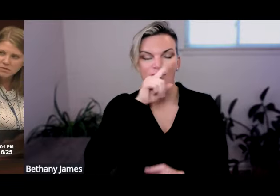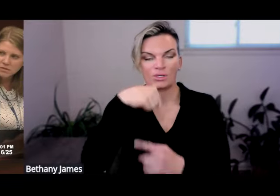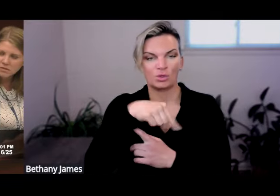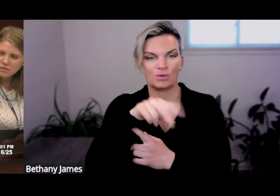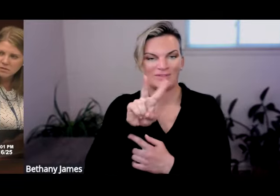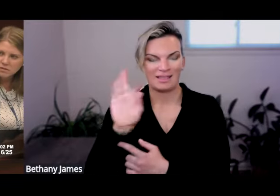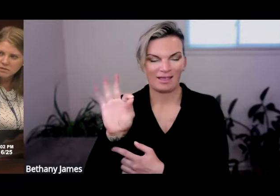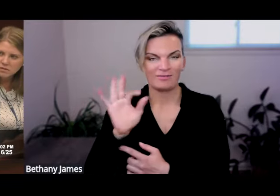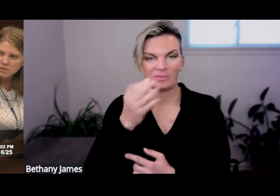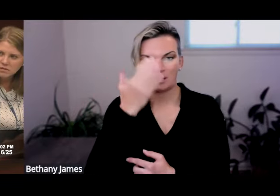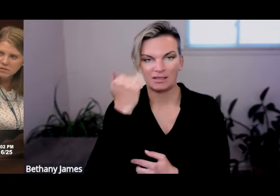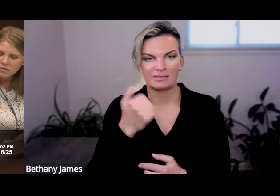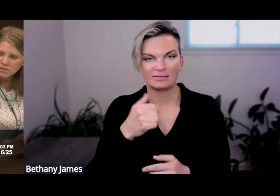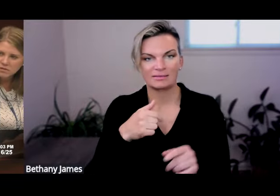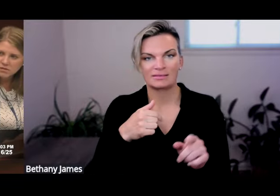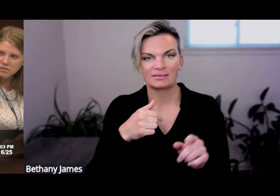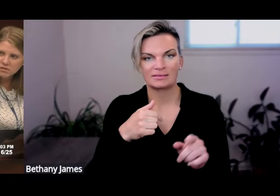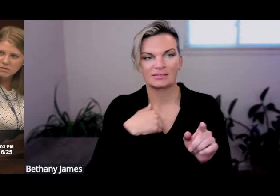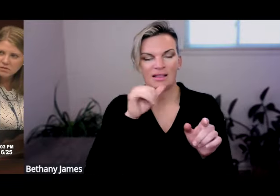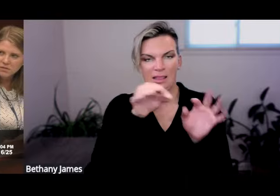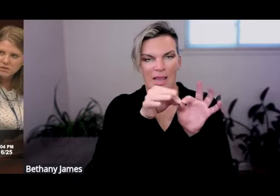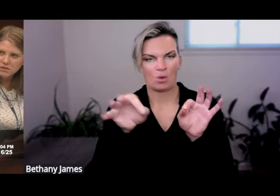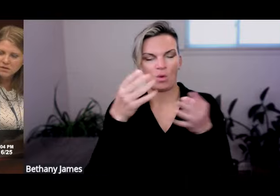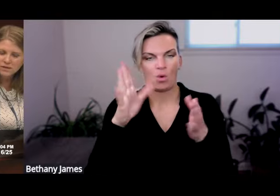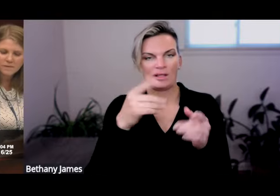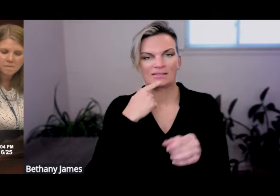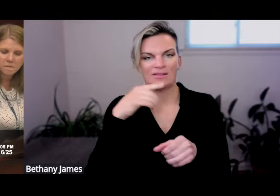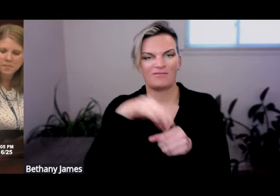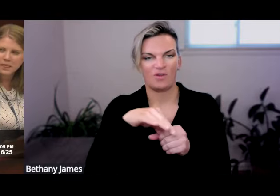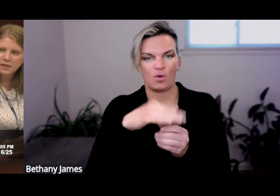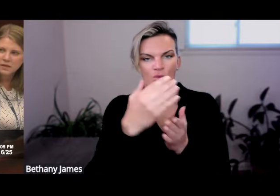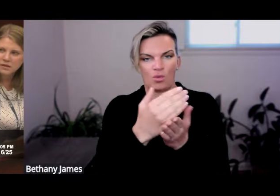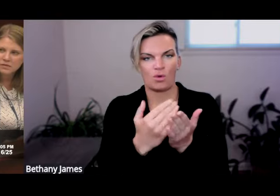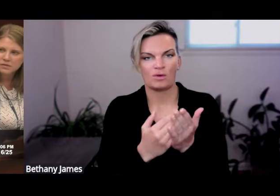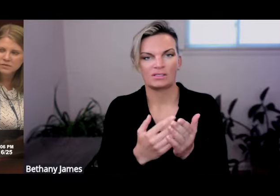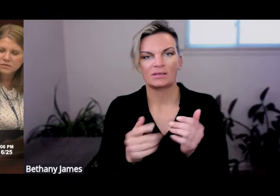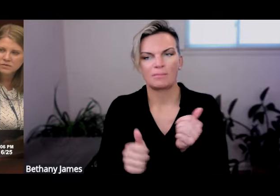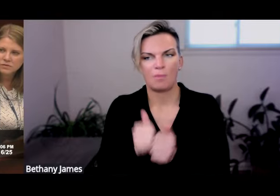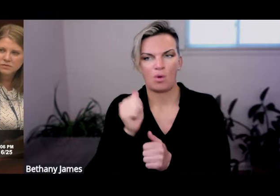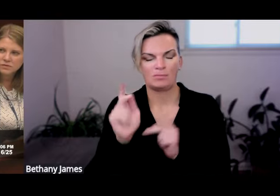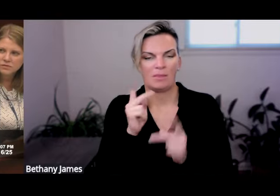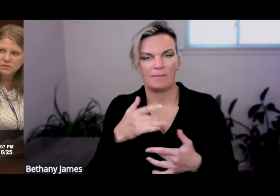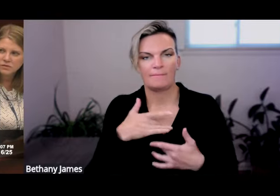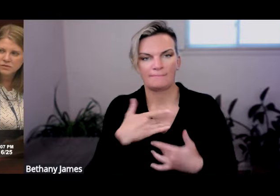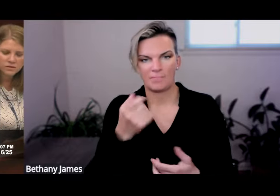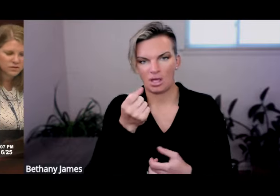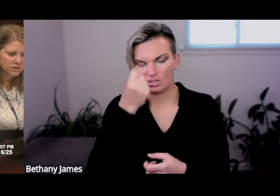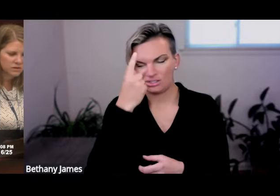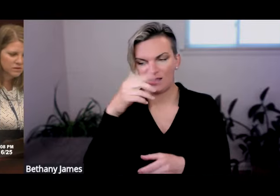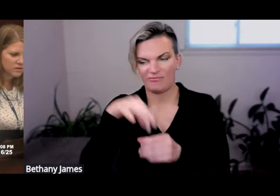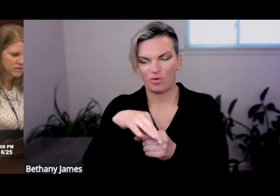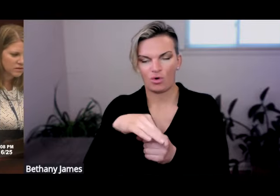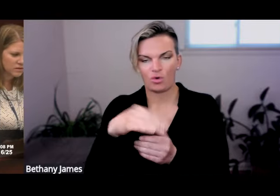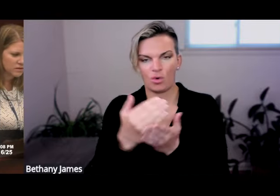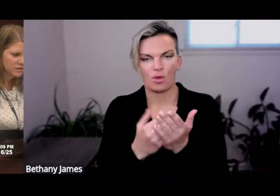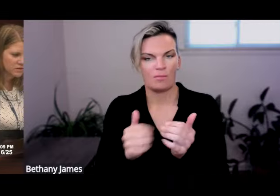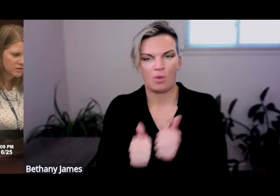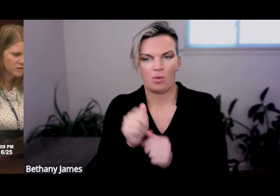because we use voter rolls elsewhere in that. And I think more people understand voter roll versus QVF.